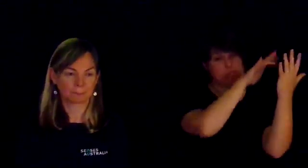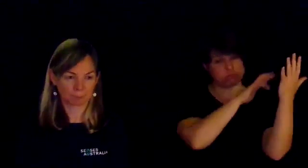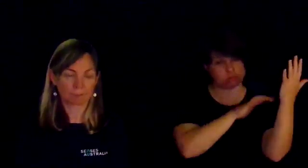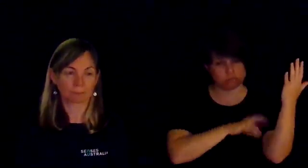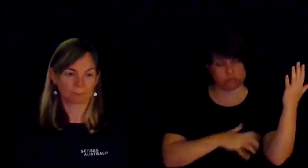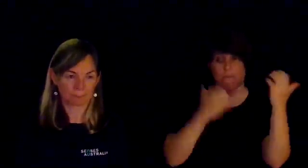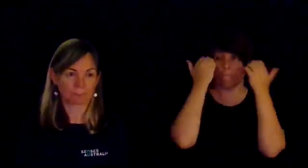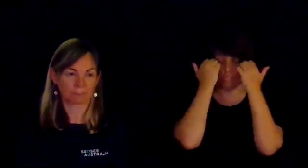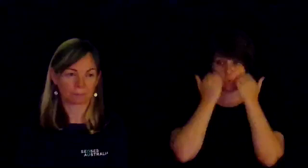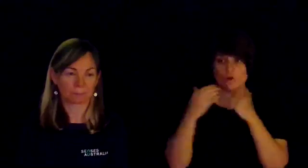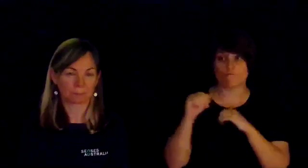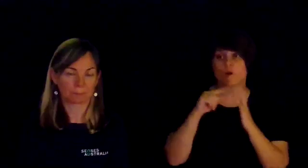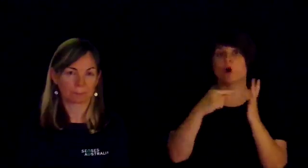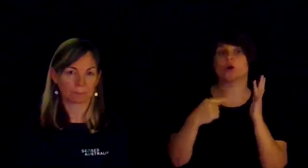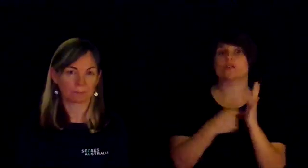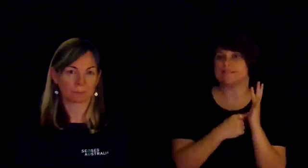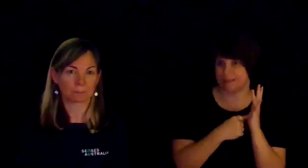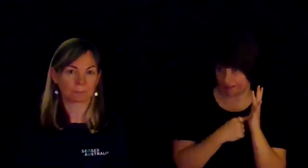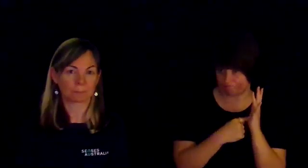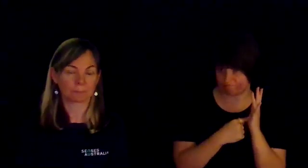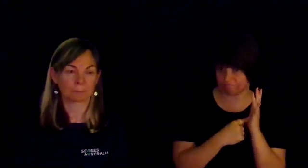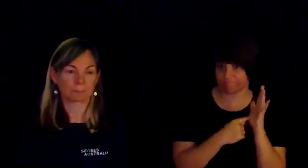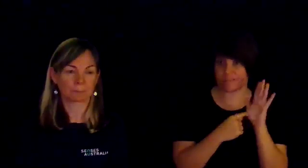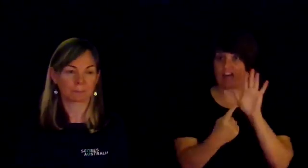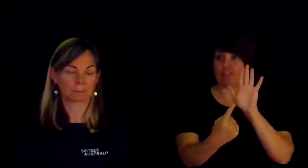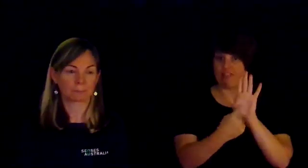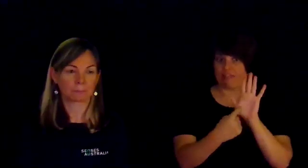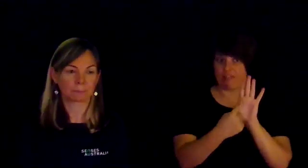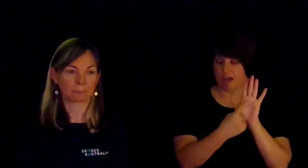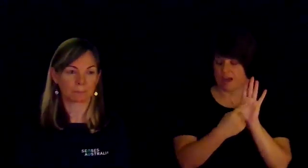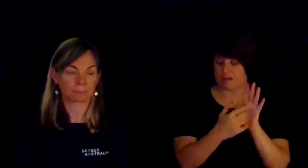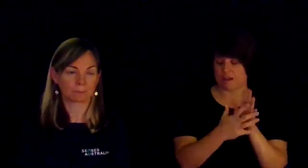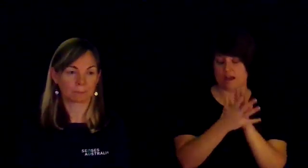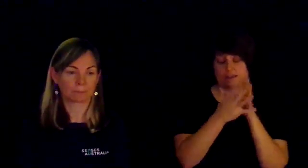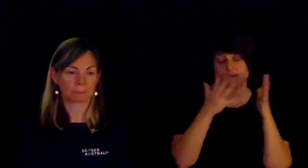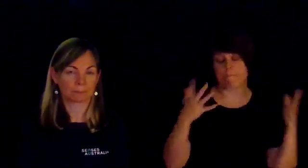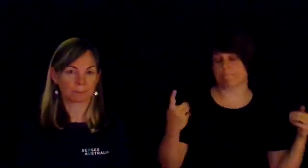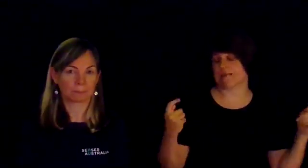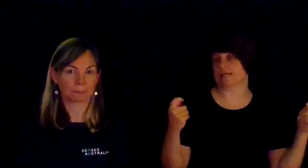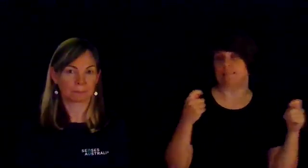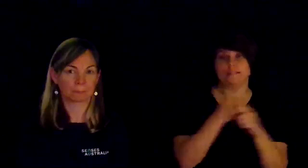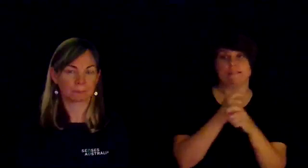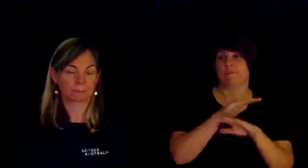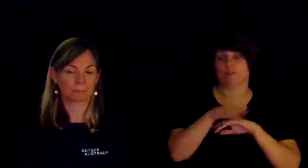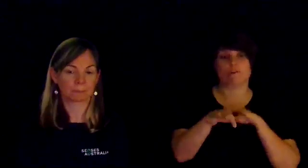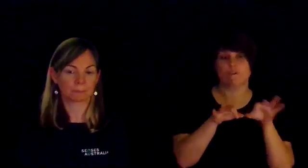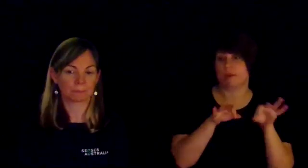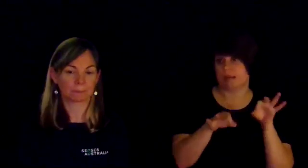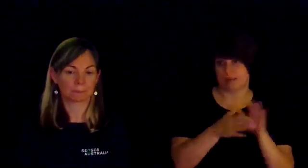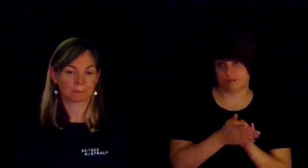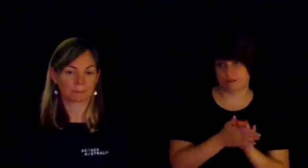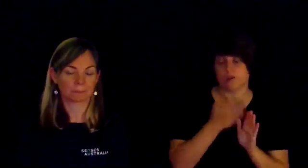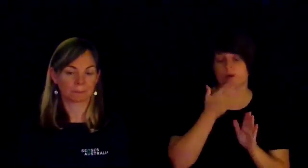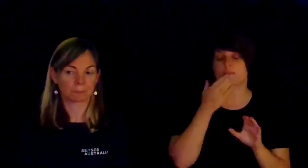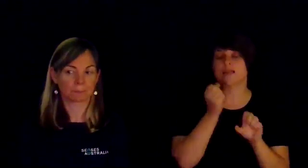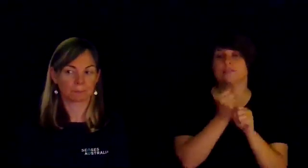overall. It makes a huge difference to your plan. Please make sure